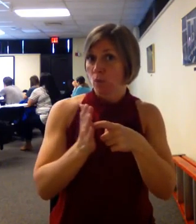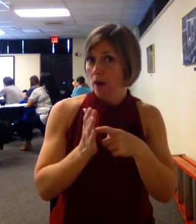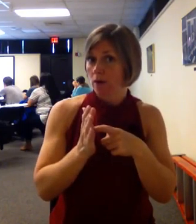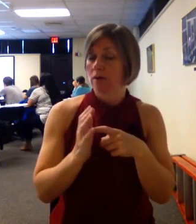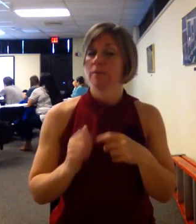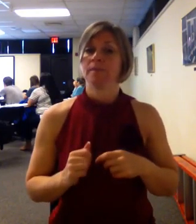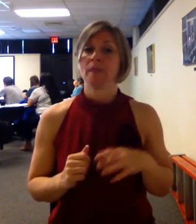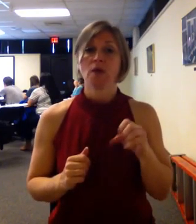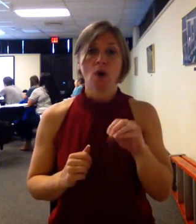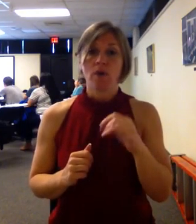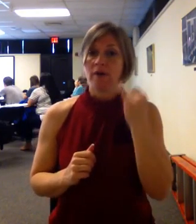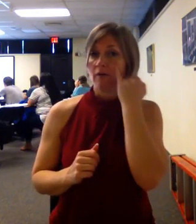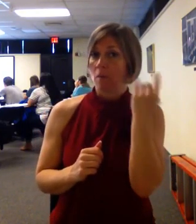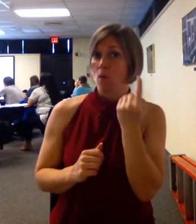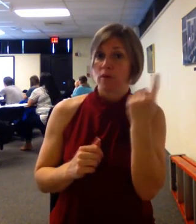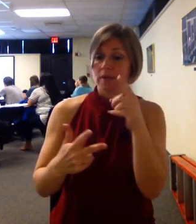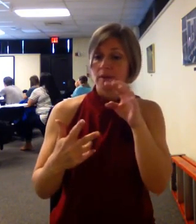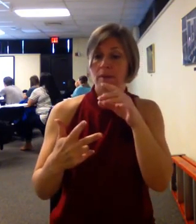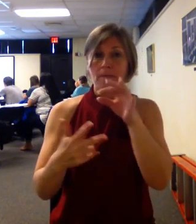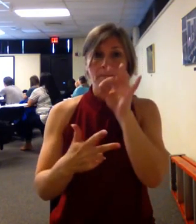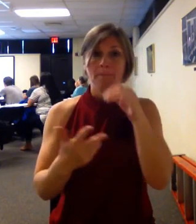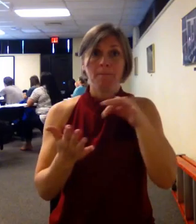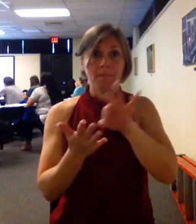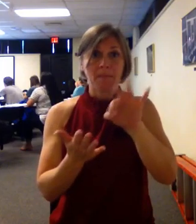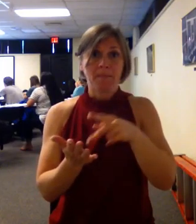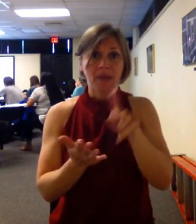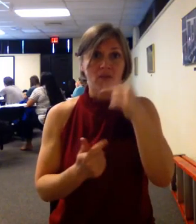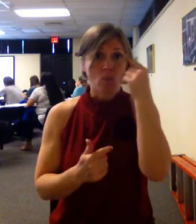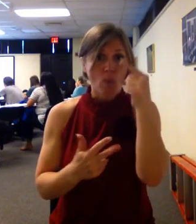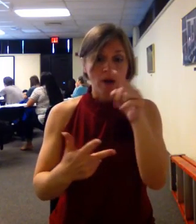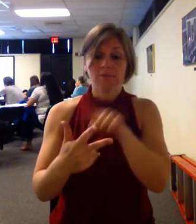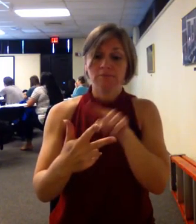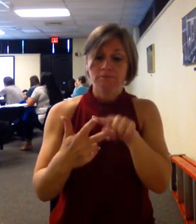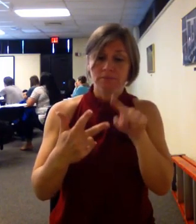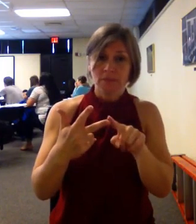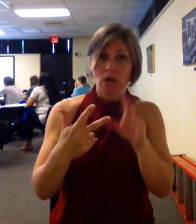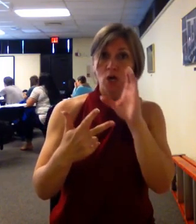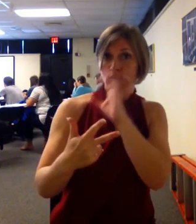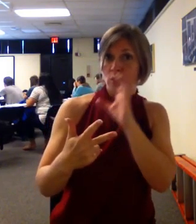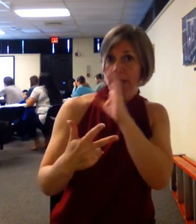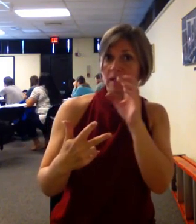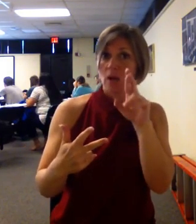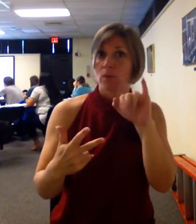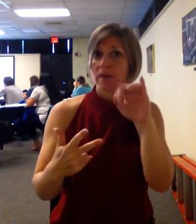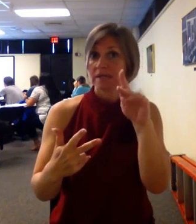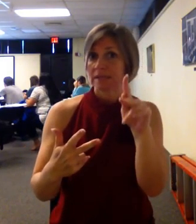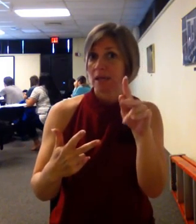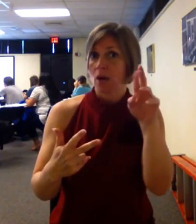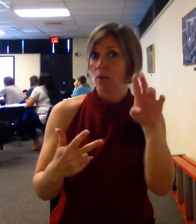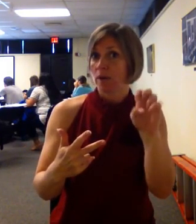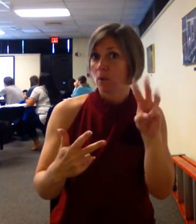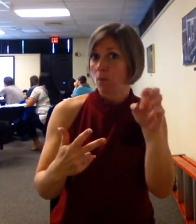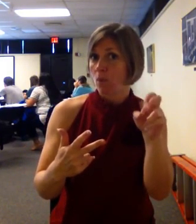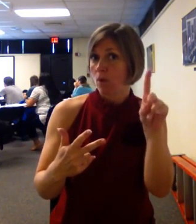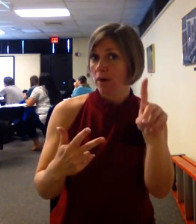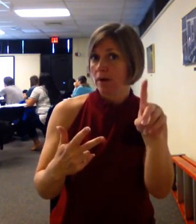I was only going to purchase one of these, looking at risk and reward, I would choose the one that has the less risk compared to